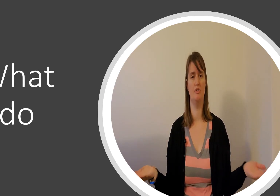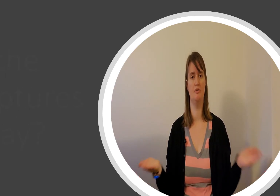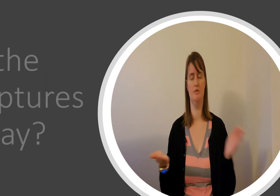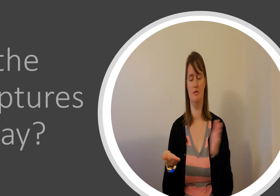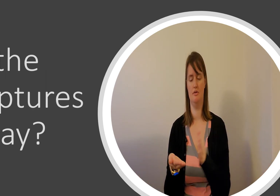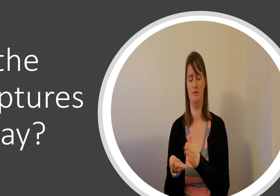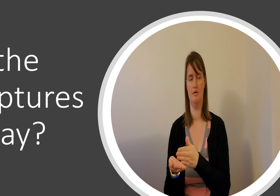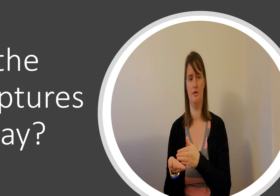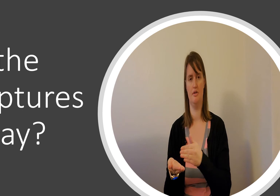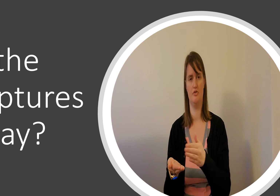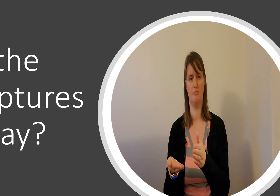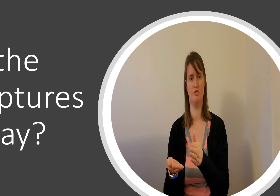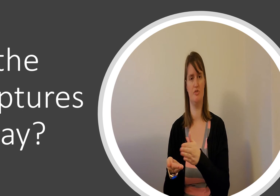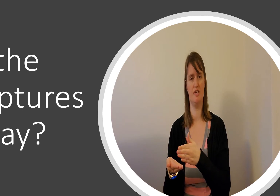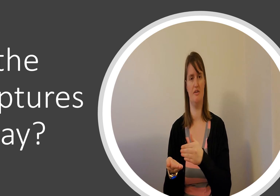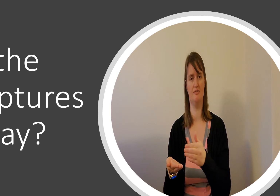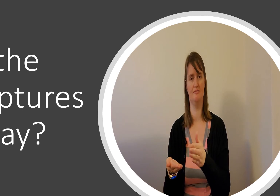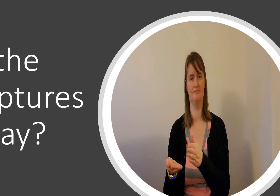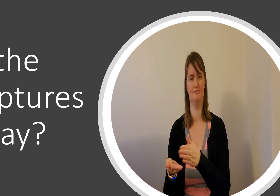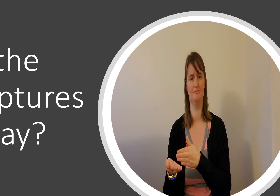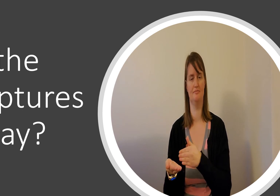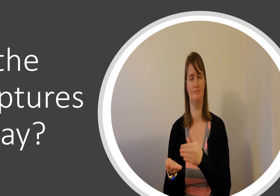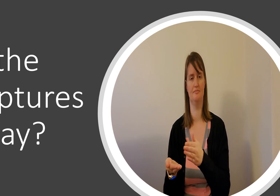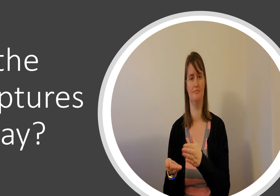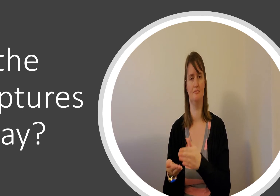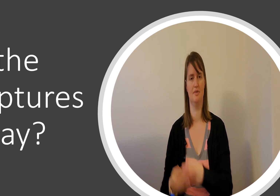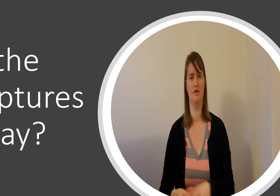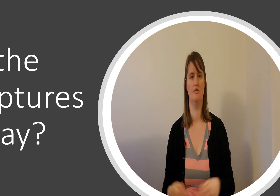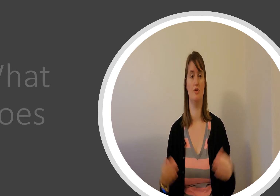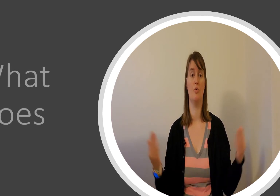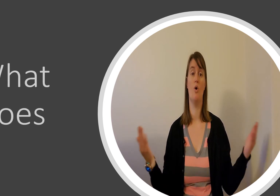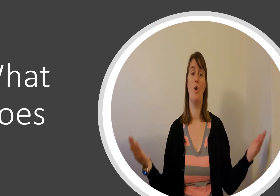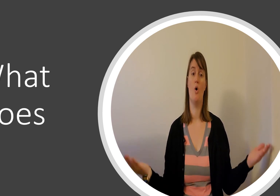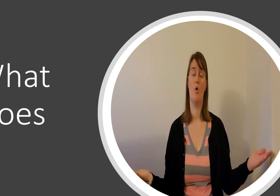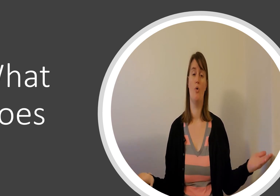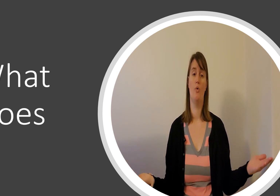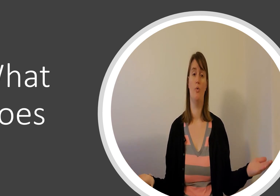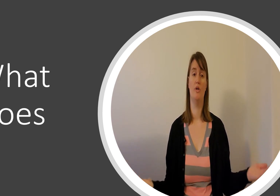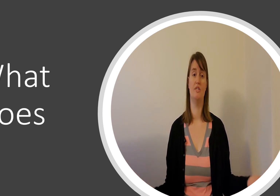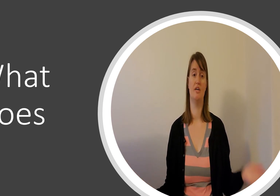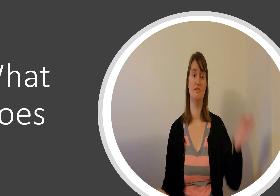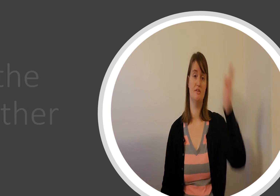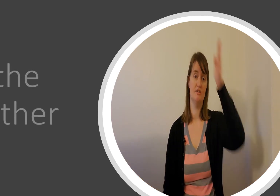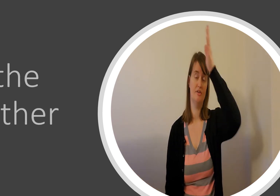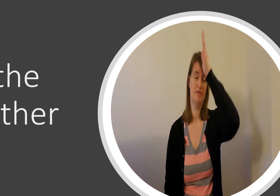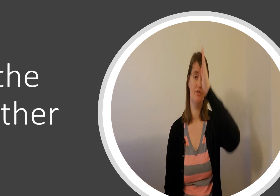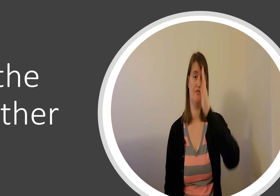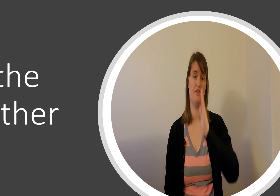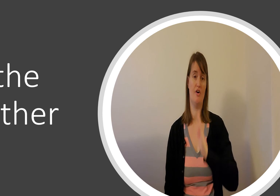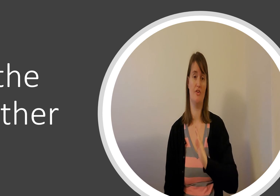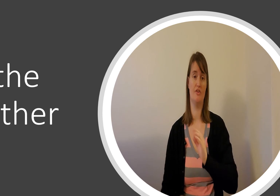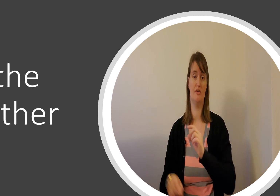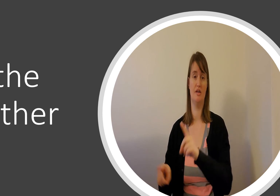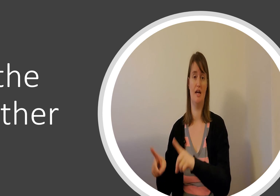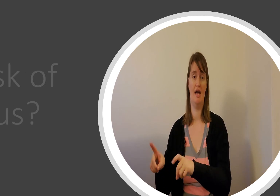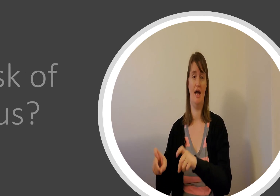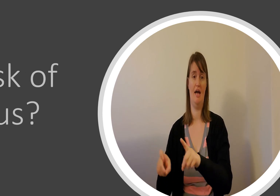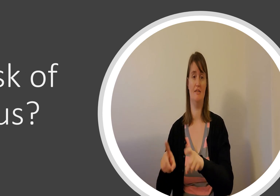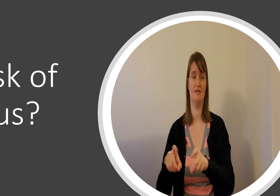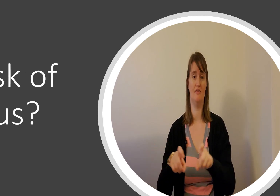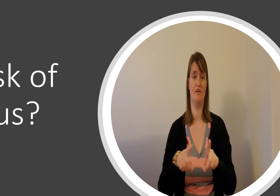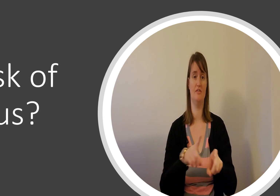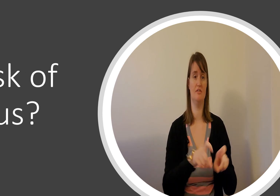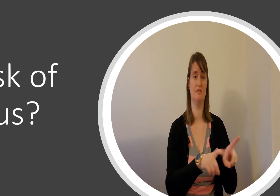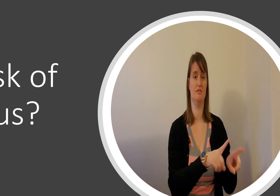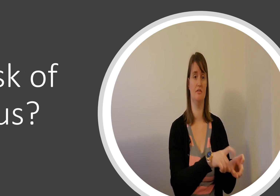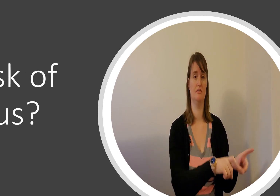What do the scriptures say? So, what does the Father ask